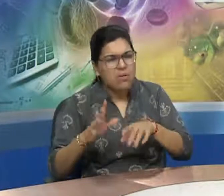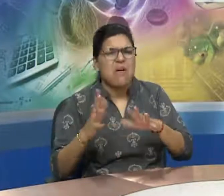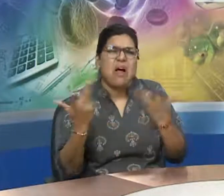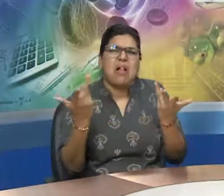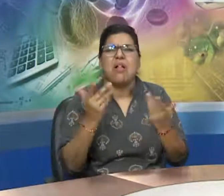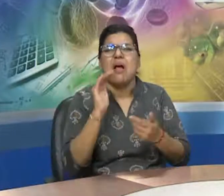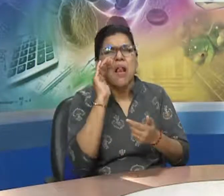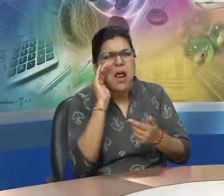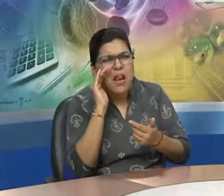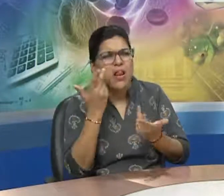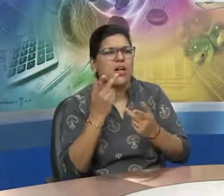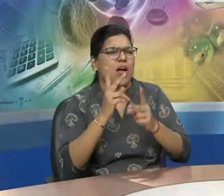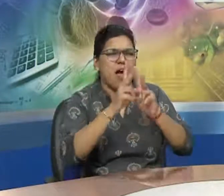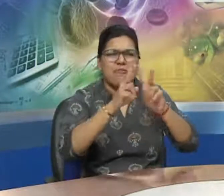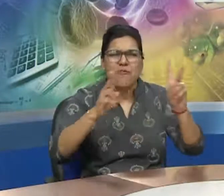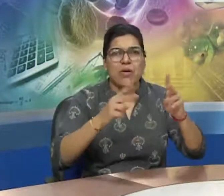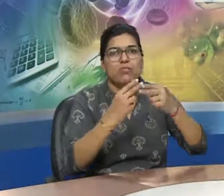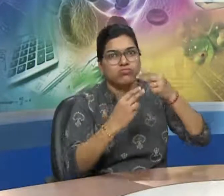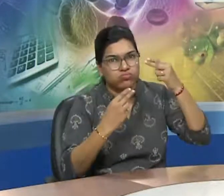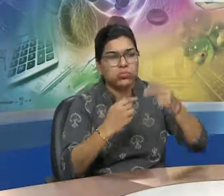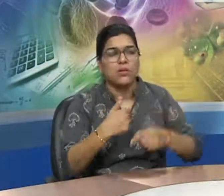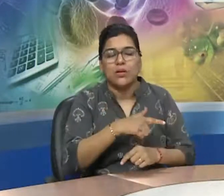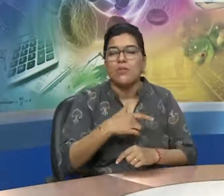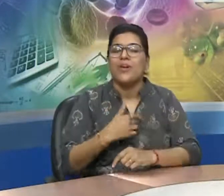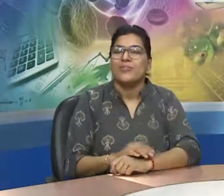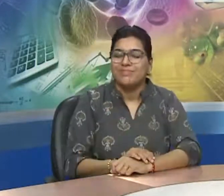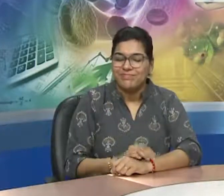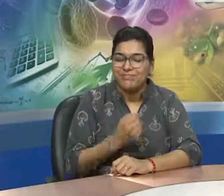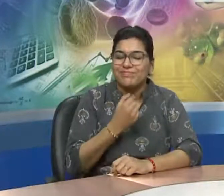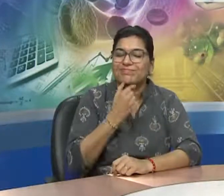their eyes or warmth of their heart.